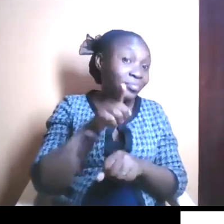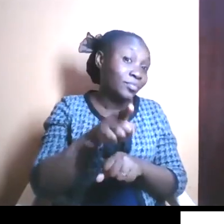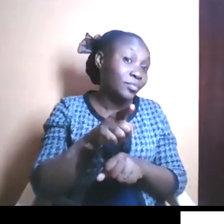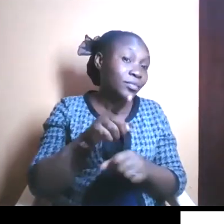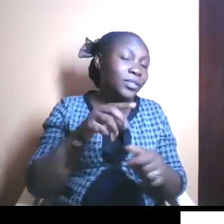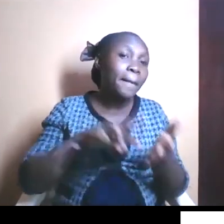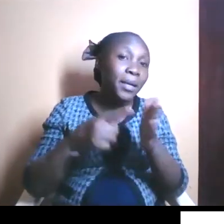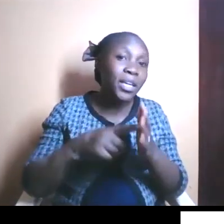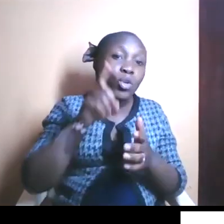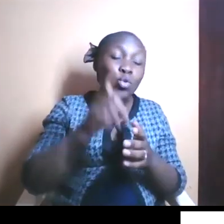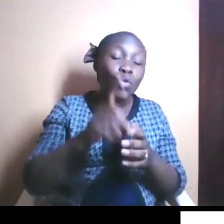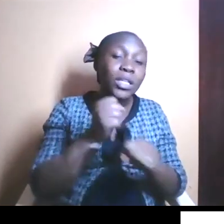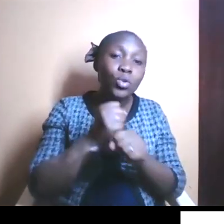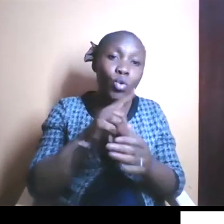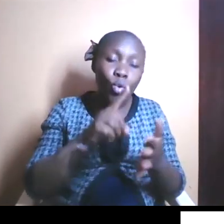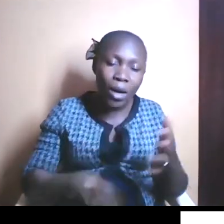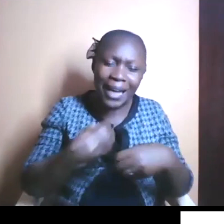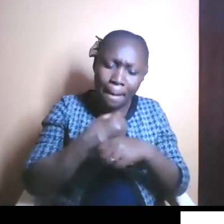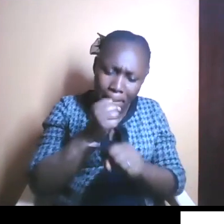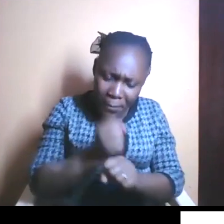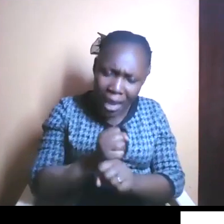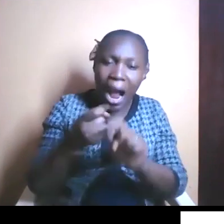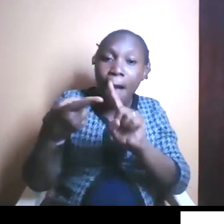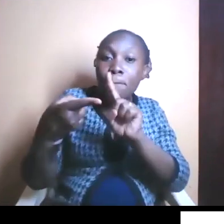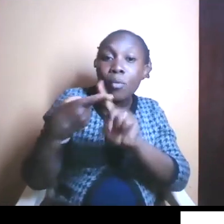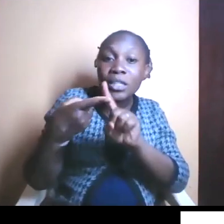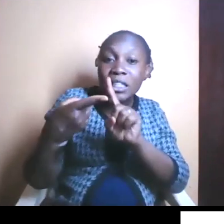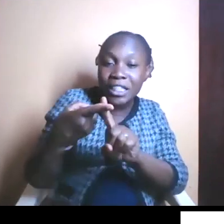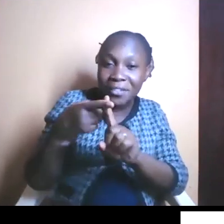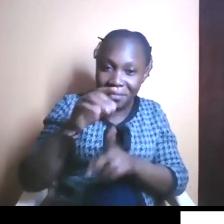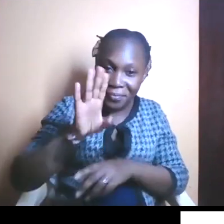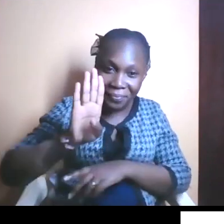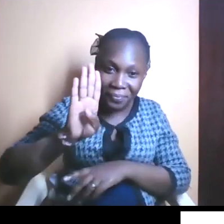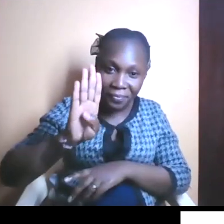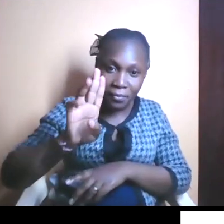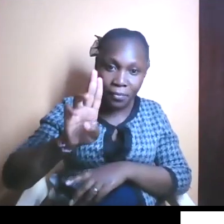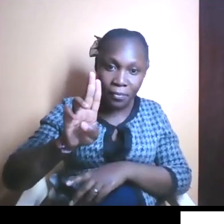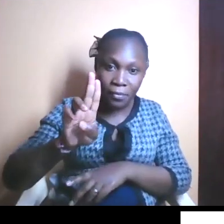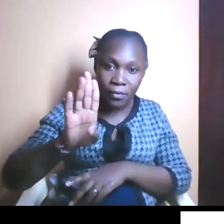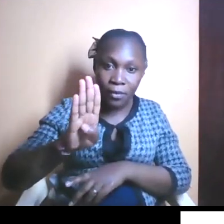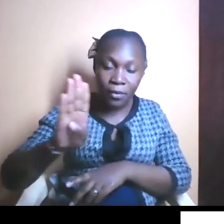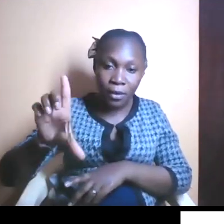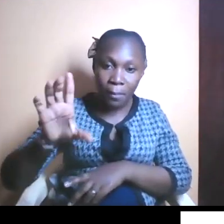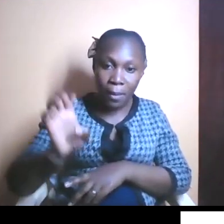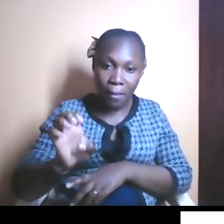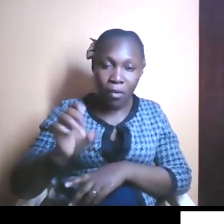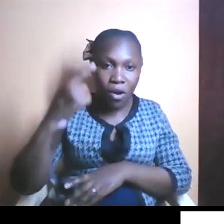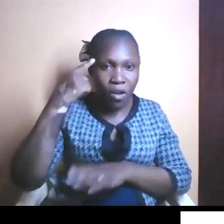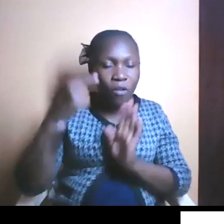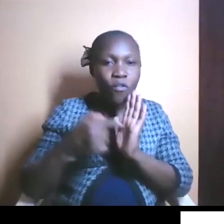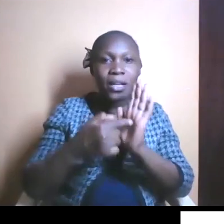two, create a positivity bubble. I just saw the other day that at Amazon, they now have self-care